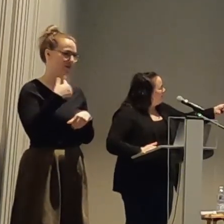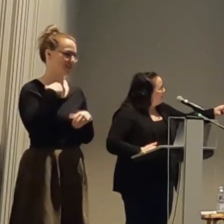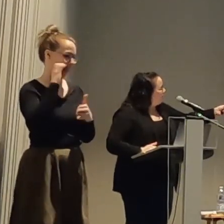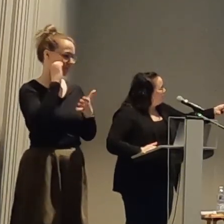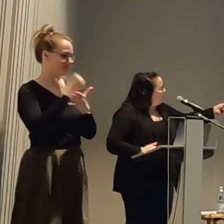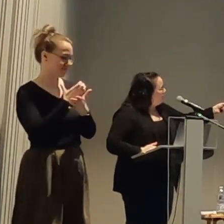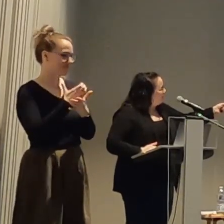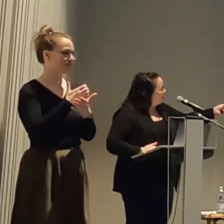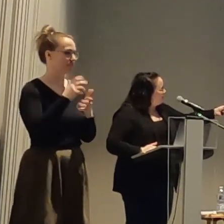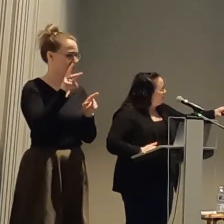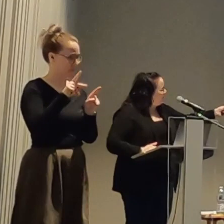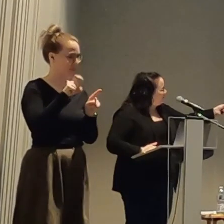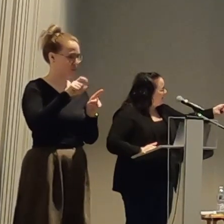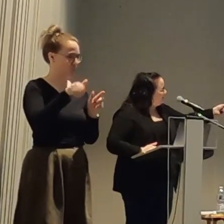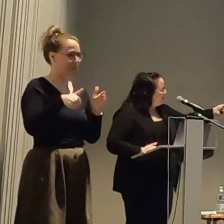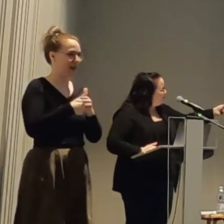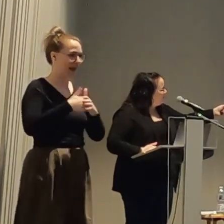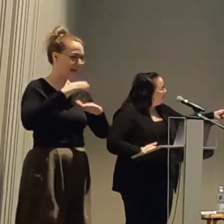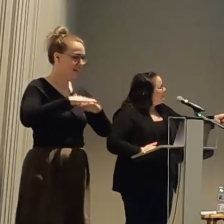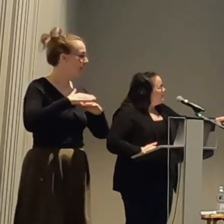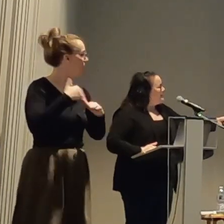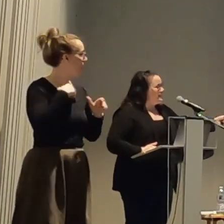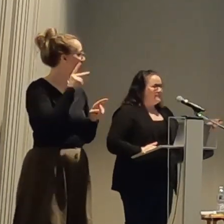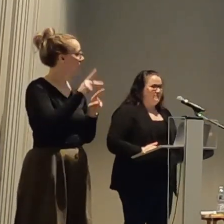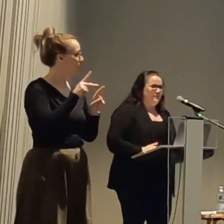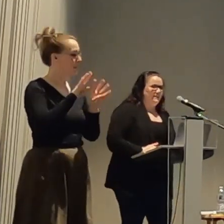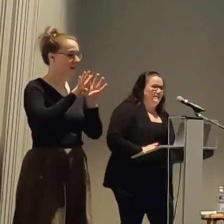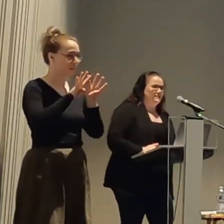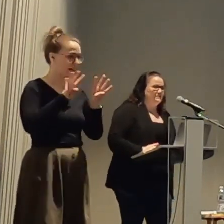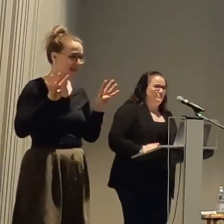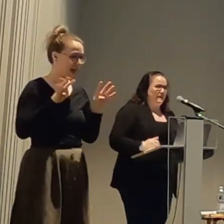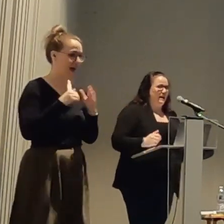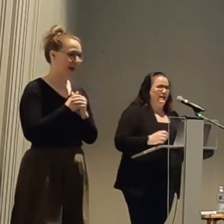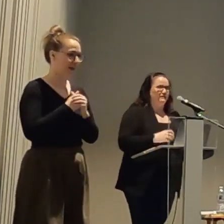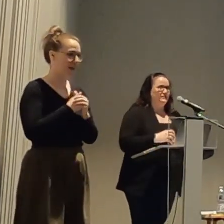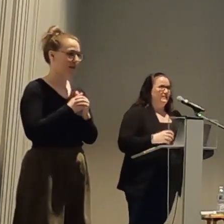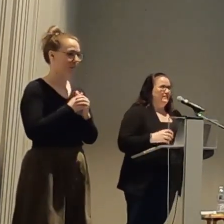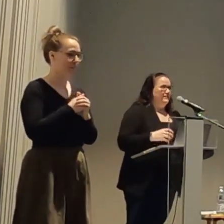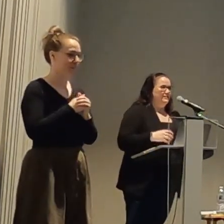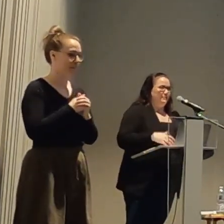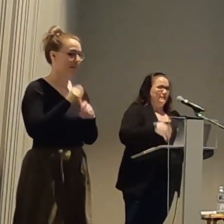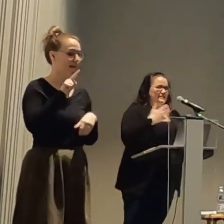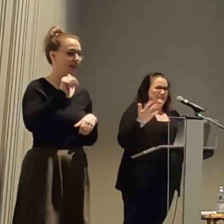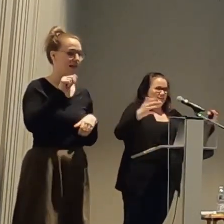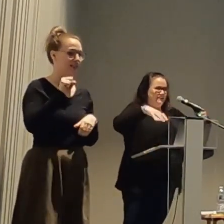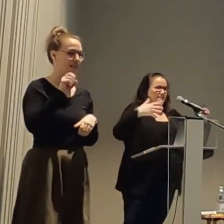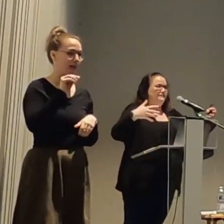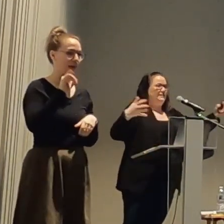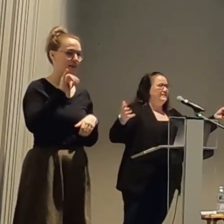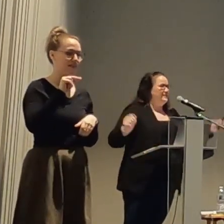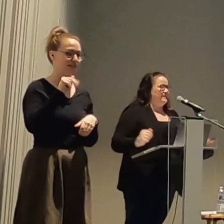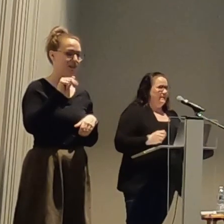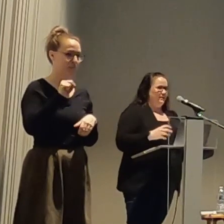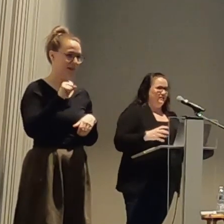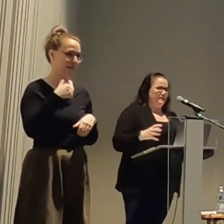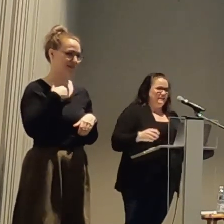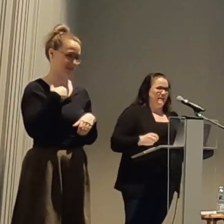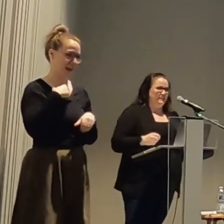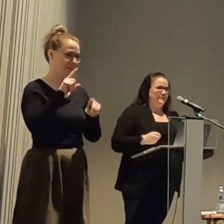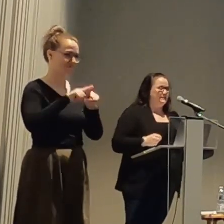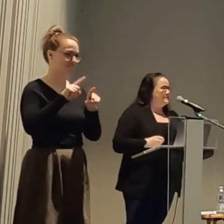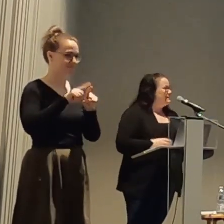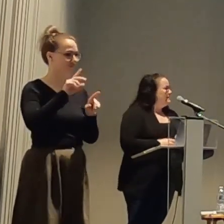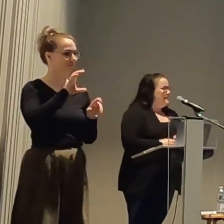counter, and there are figures here lined up. Las Meninas would have the princess, the infanta, and